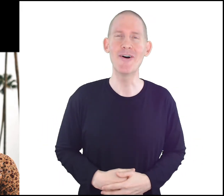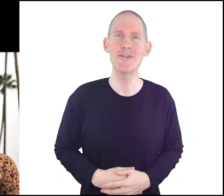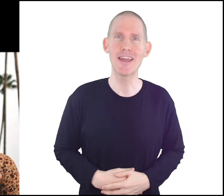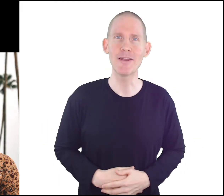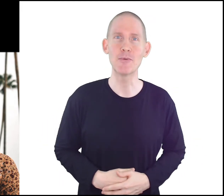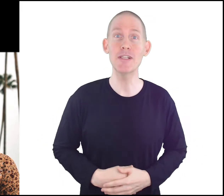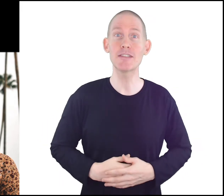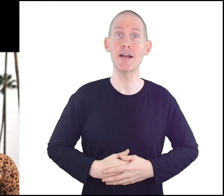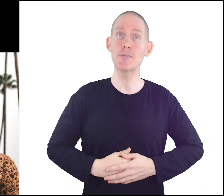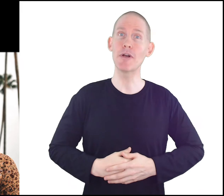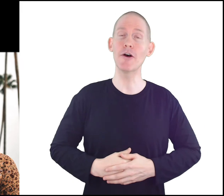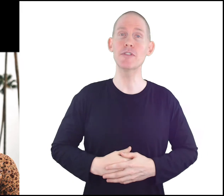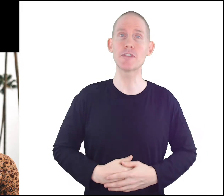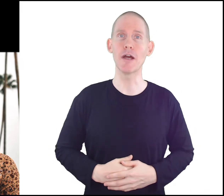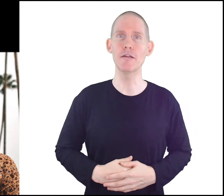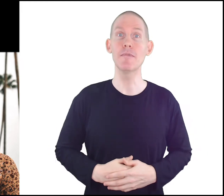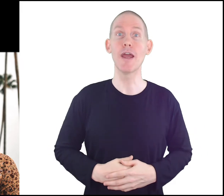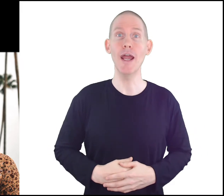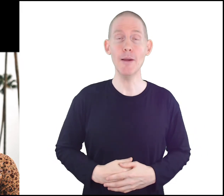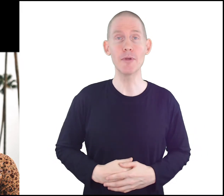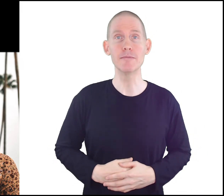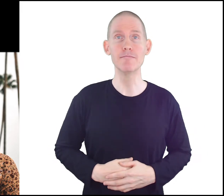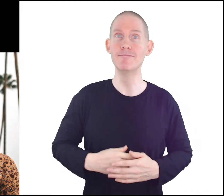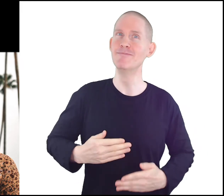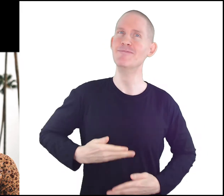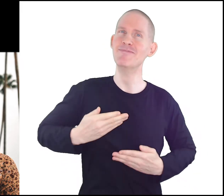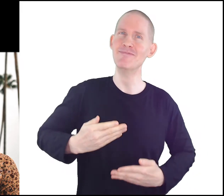Okay, we just talked about how to sign happy.